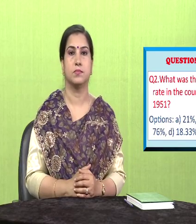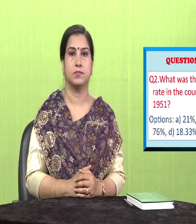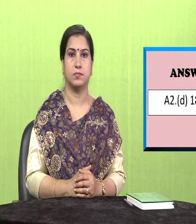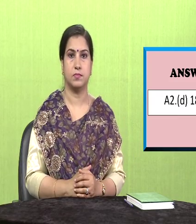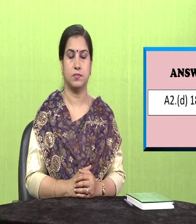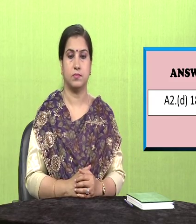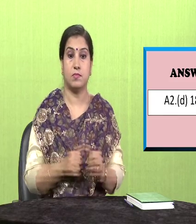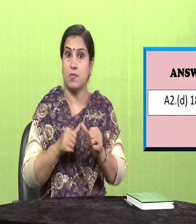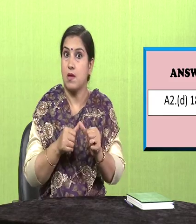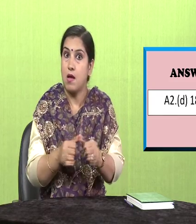Answer is